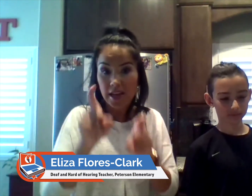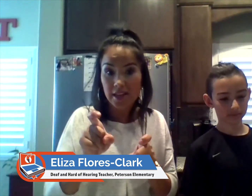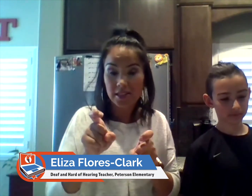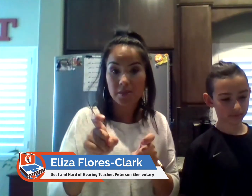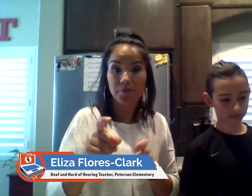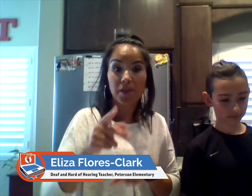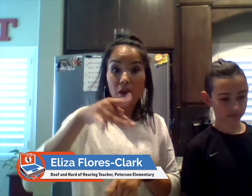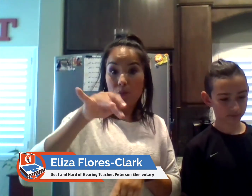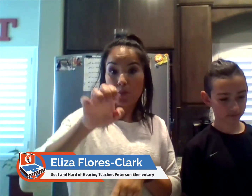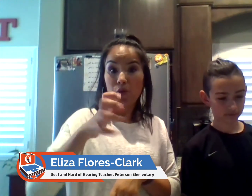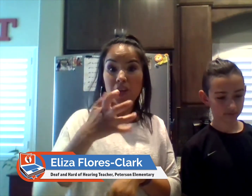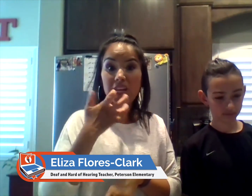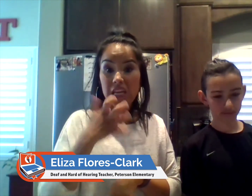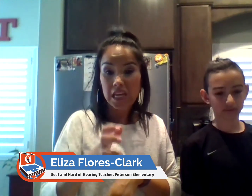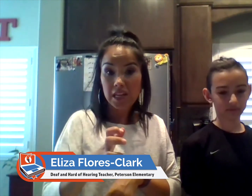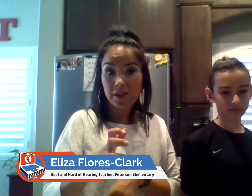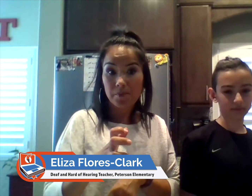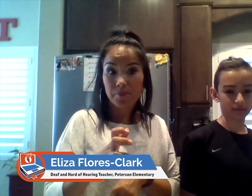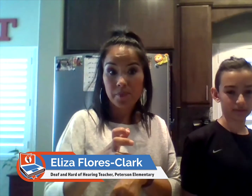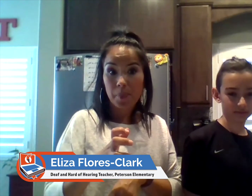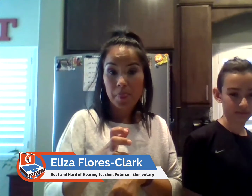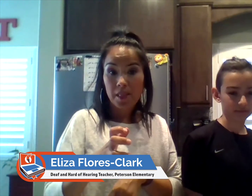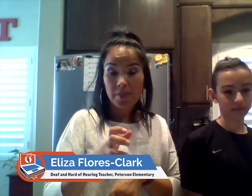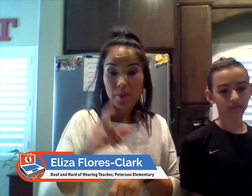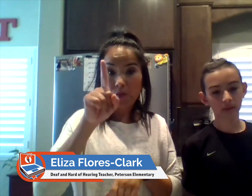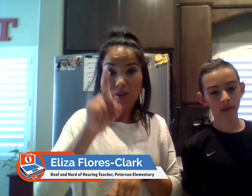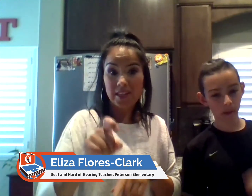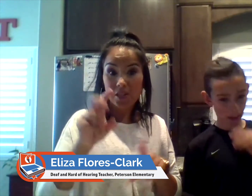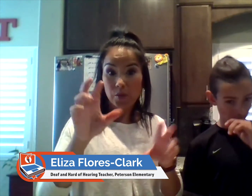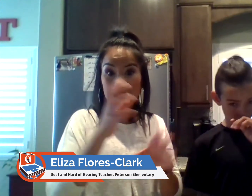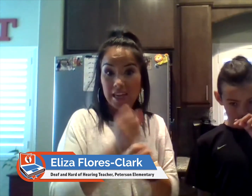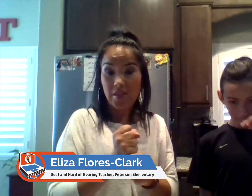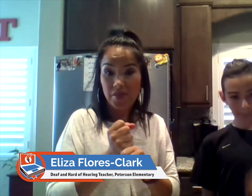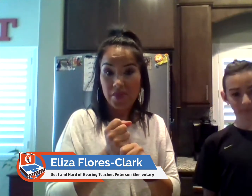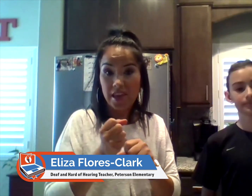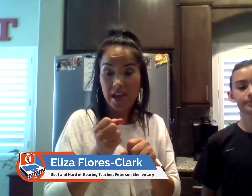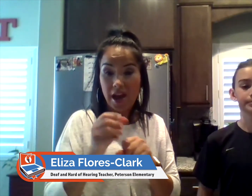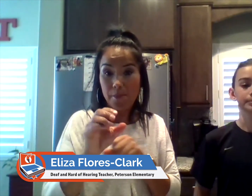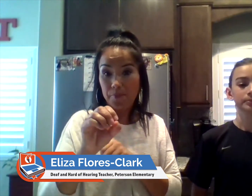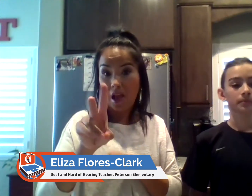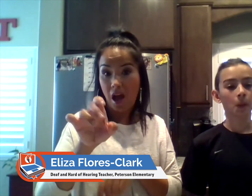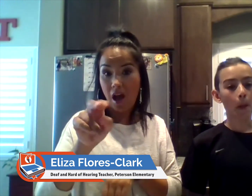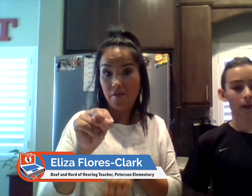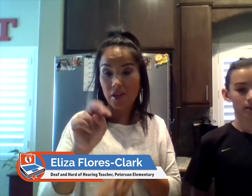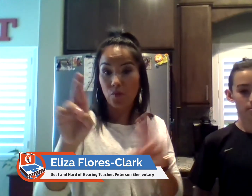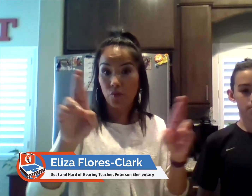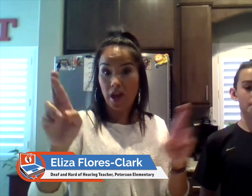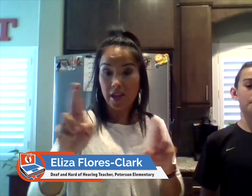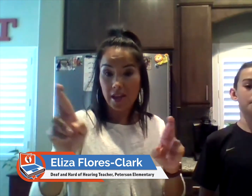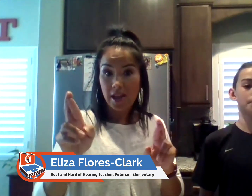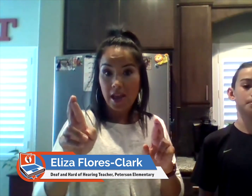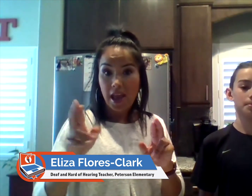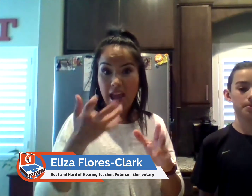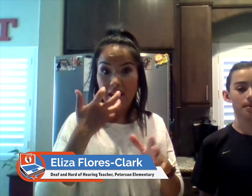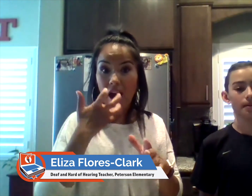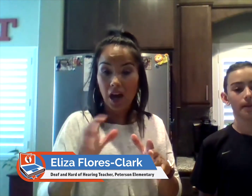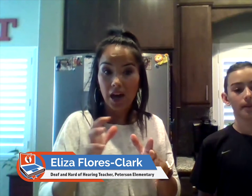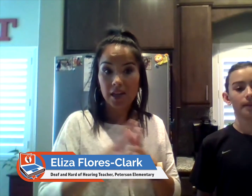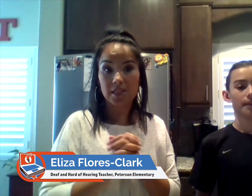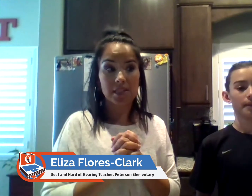test. Preheat. That means we need to get the oven ready and hot.